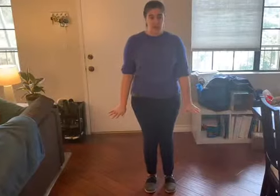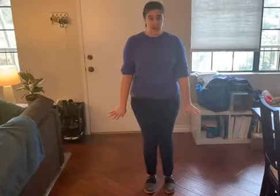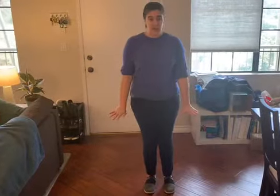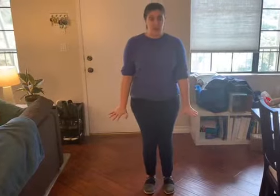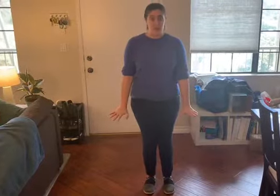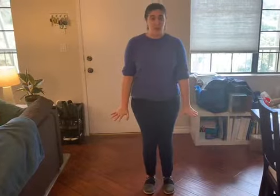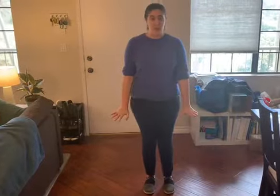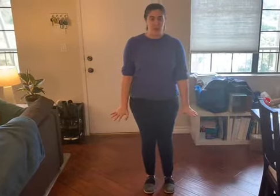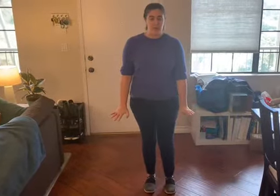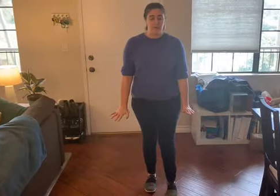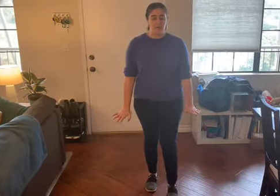Here we go. Get ready.